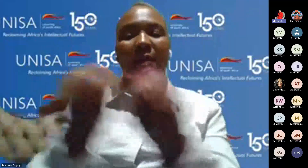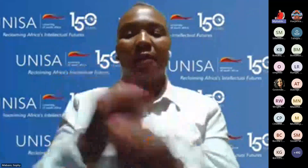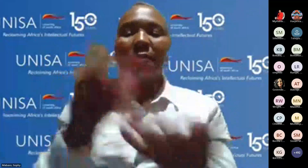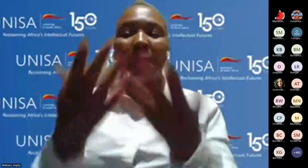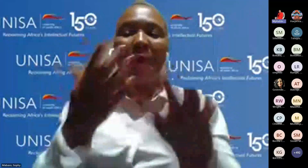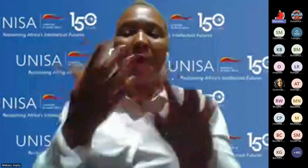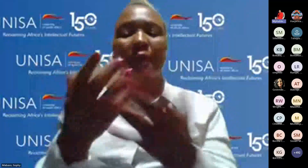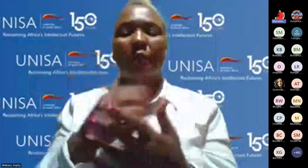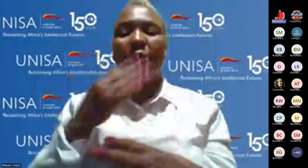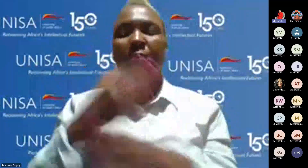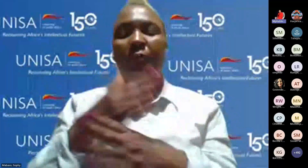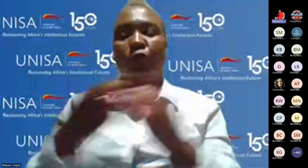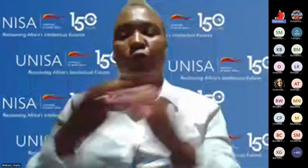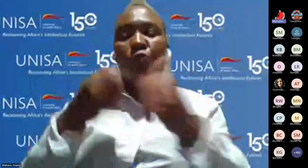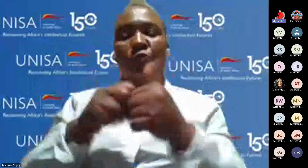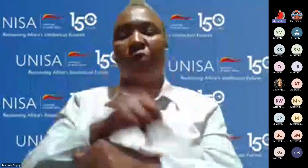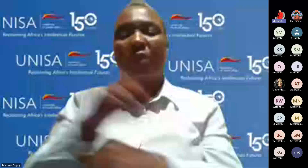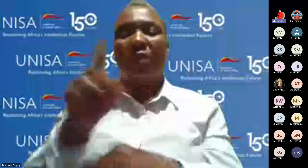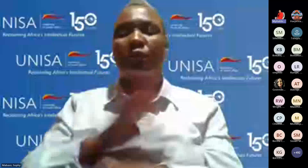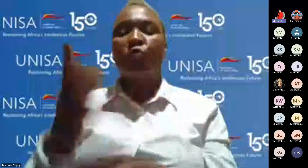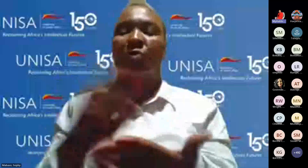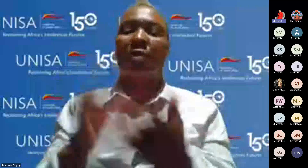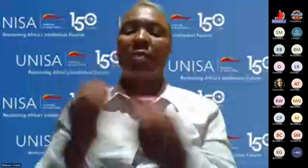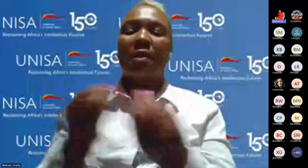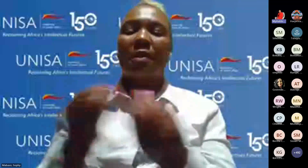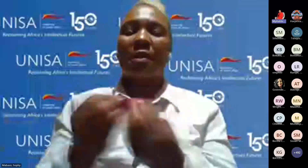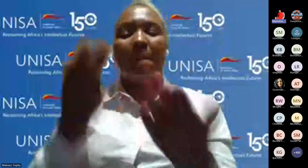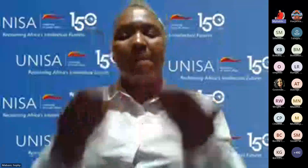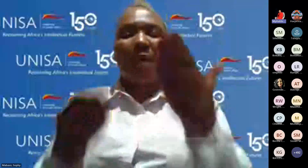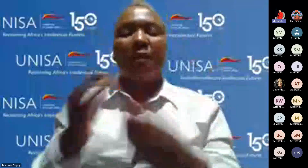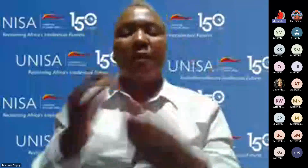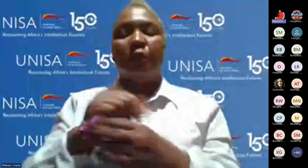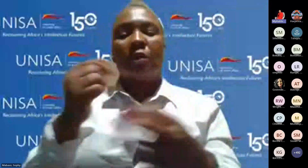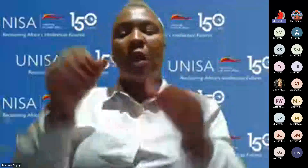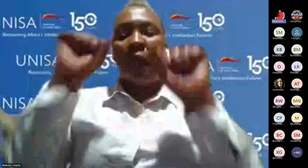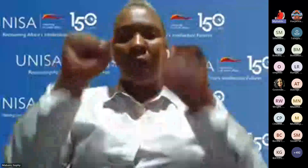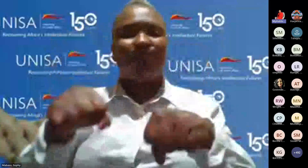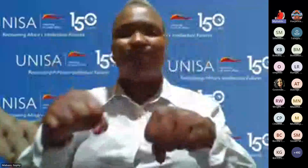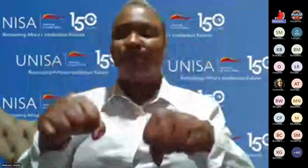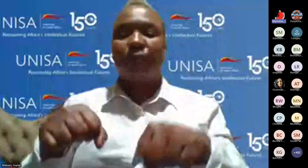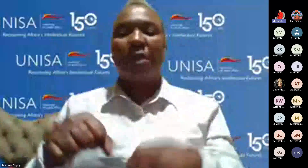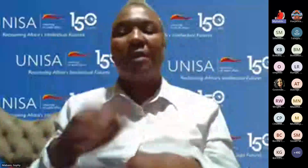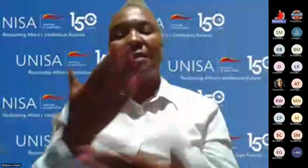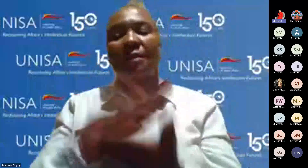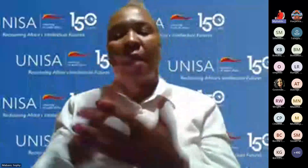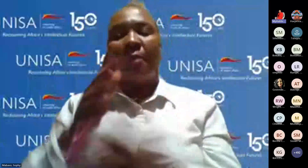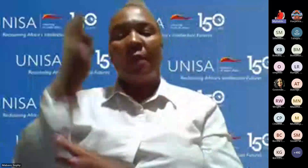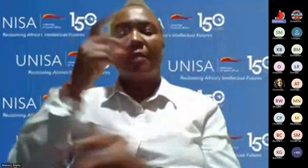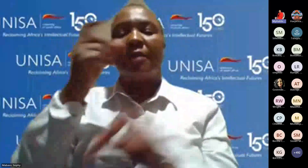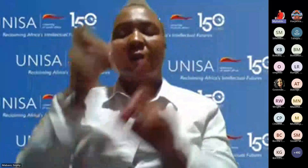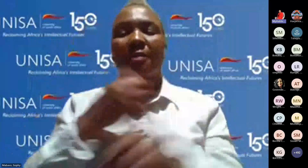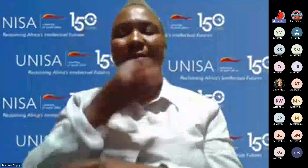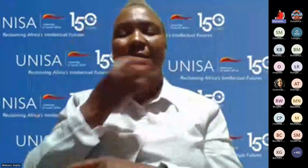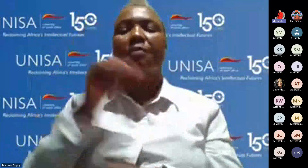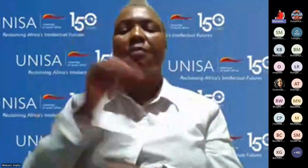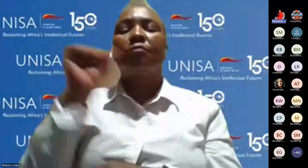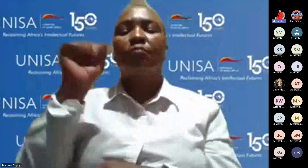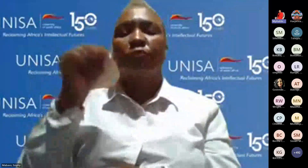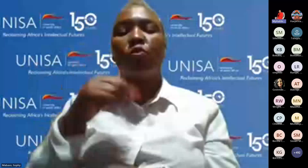inconvenience you. It's not that maybe it is not allowed. Some lecturers can say, yes, put the